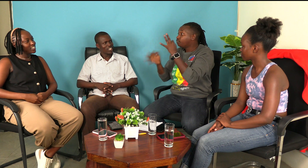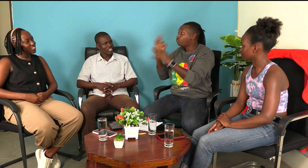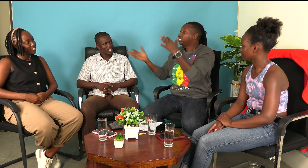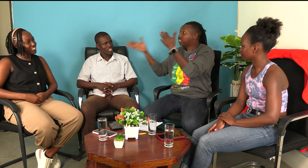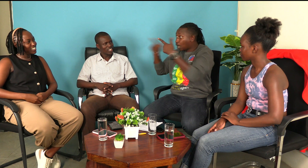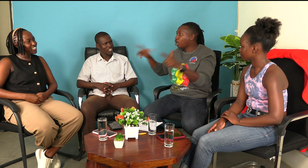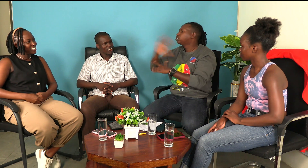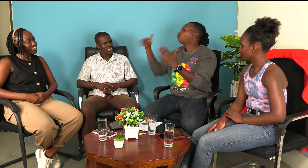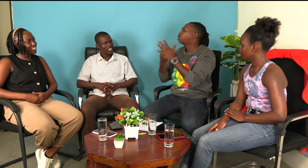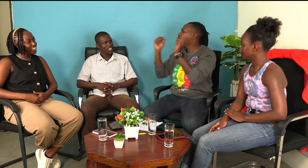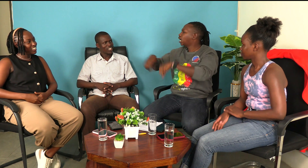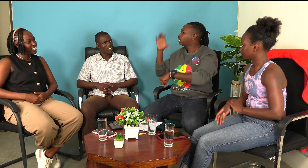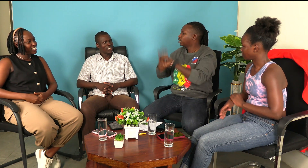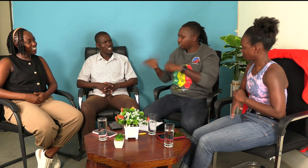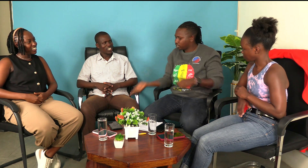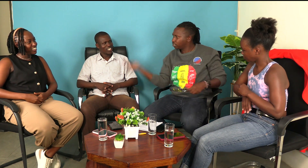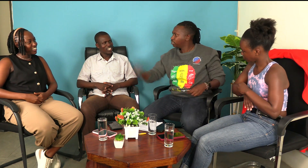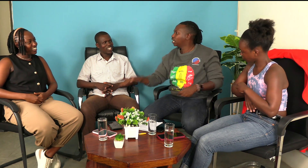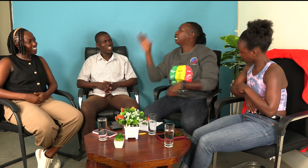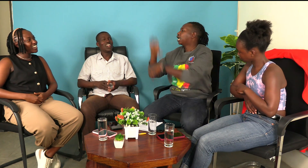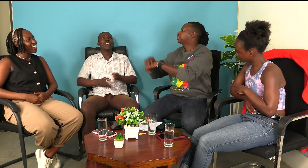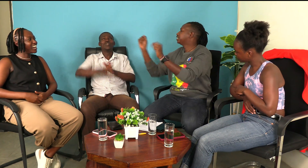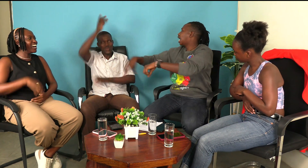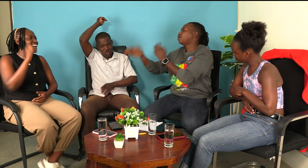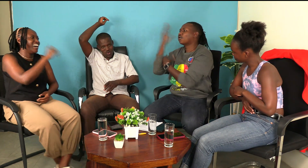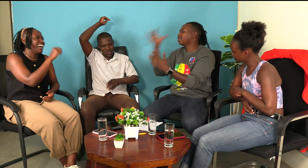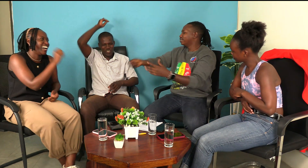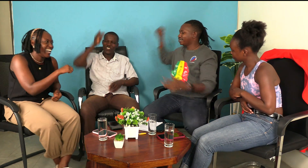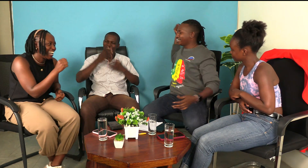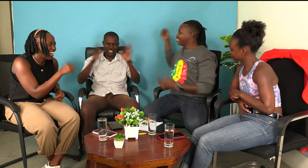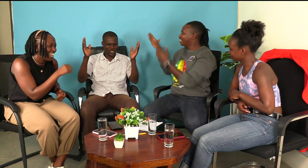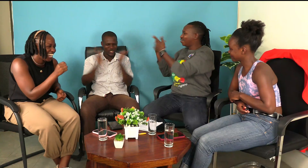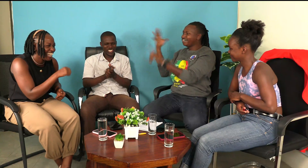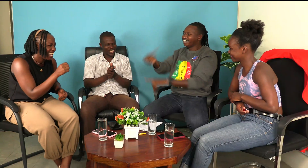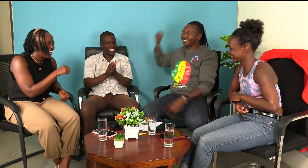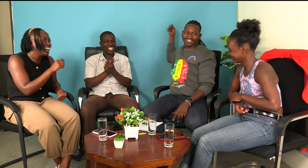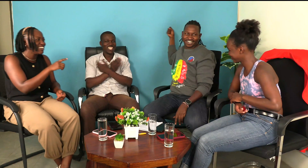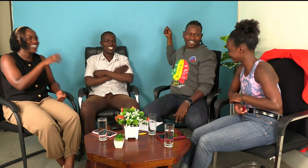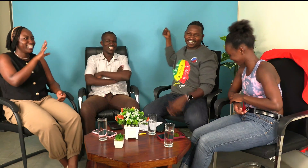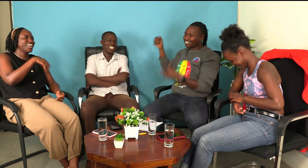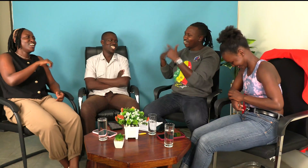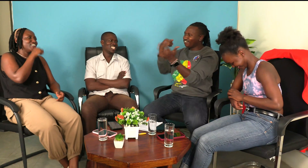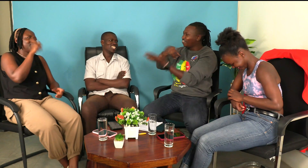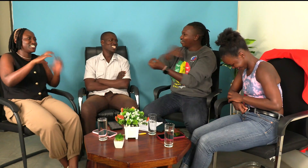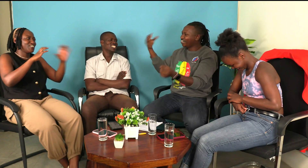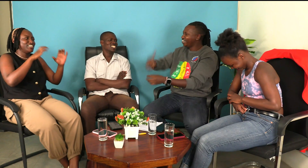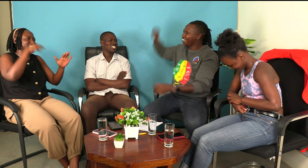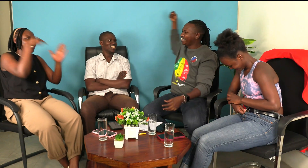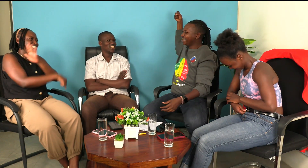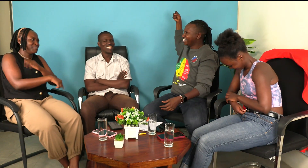Maybe God did not provide that, because if it was sign language, everyone could be able to understand it, because Yes. I need a pen, right?